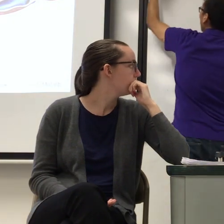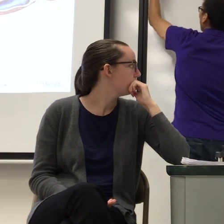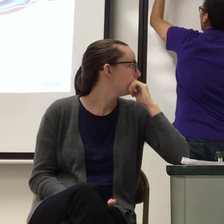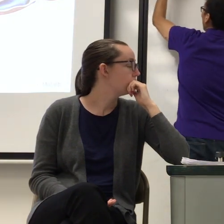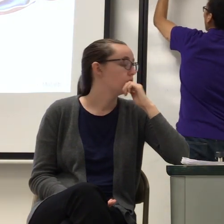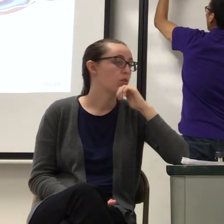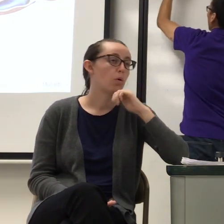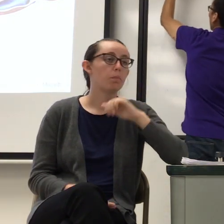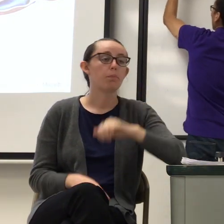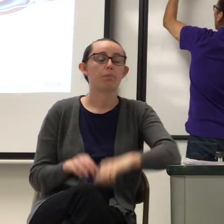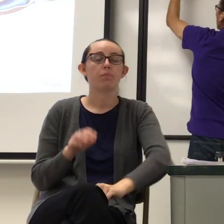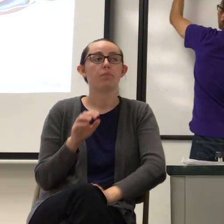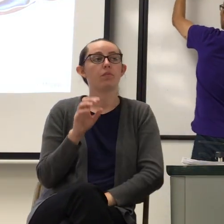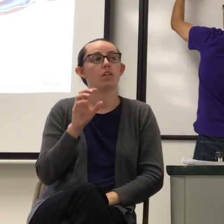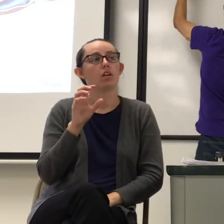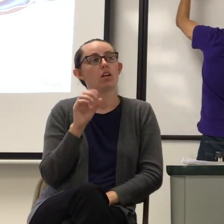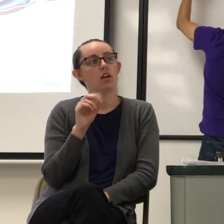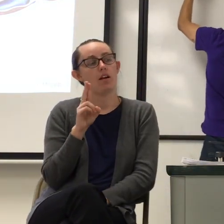Outflow